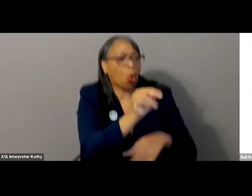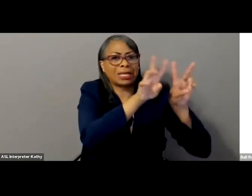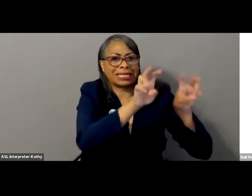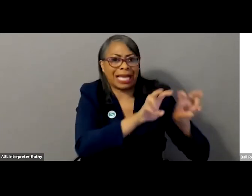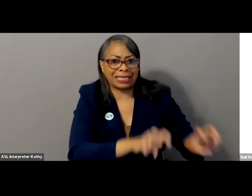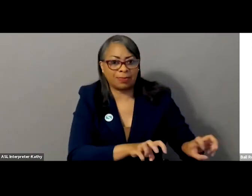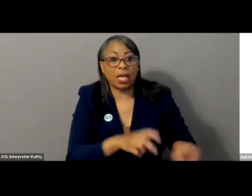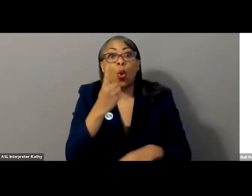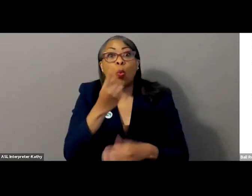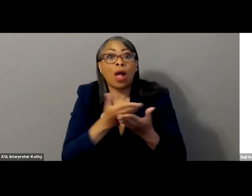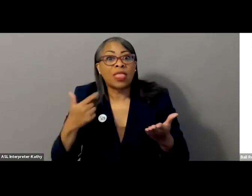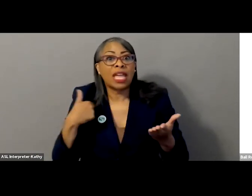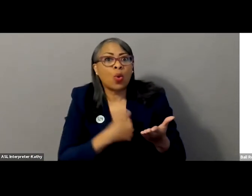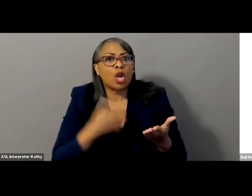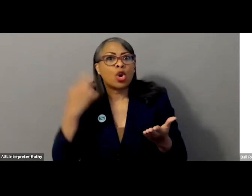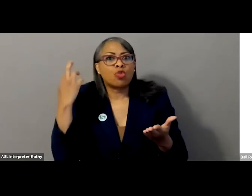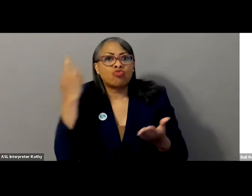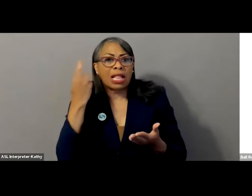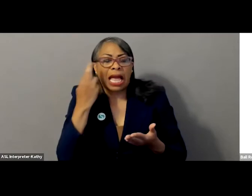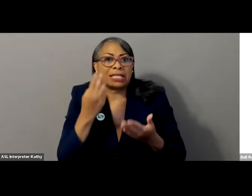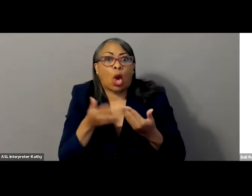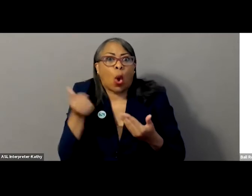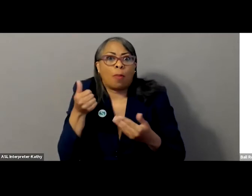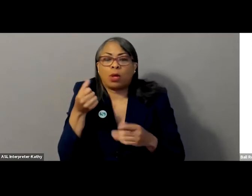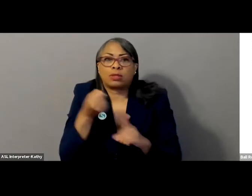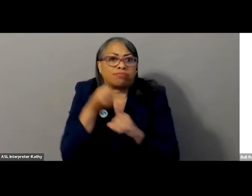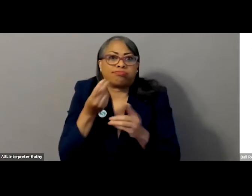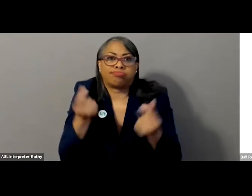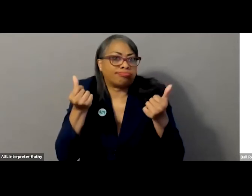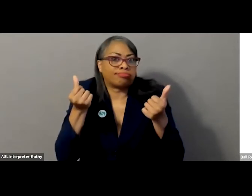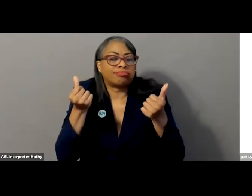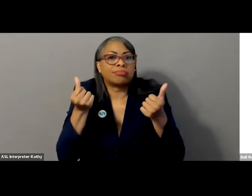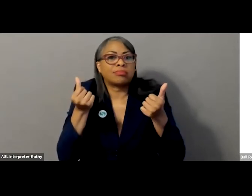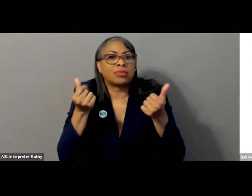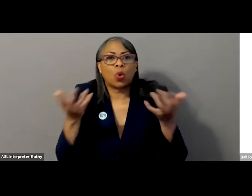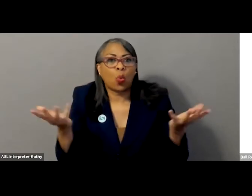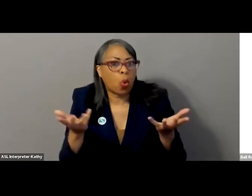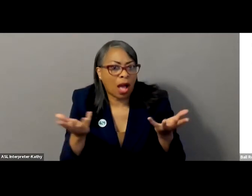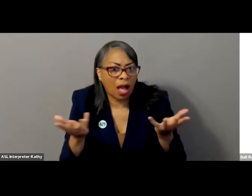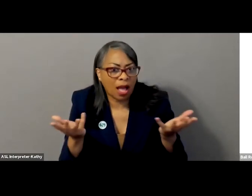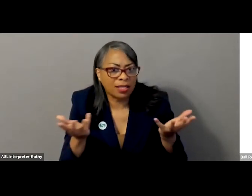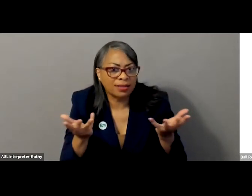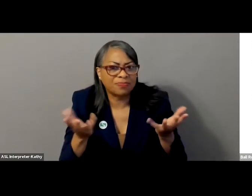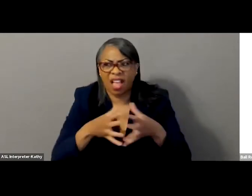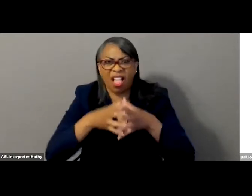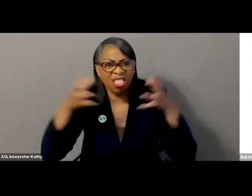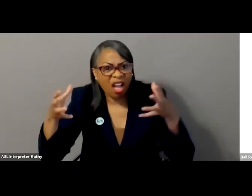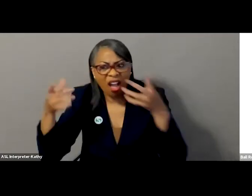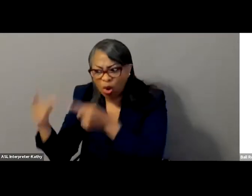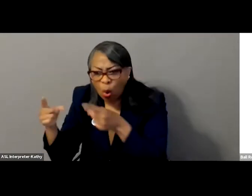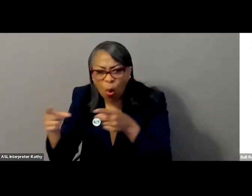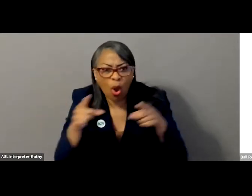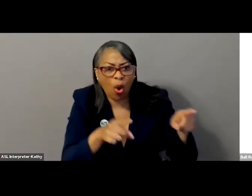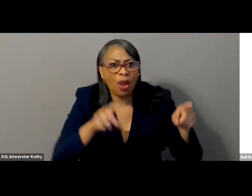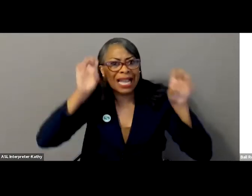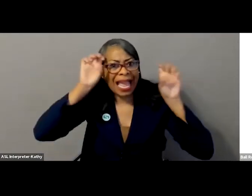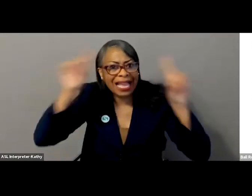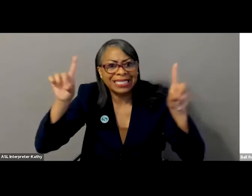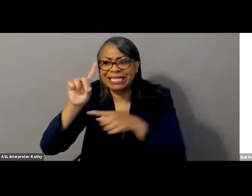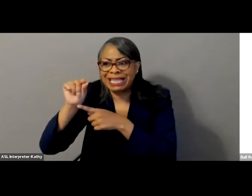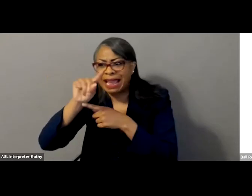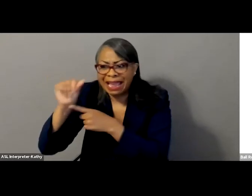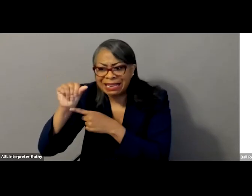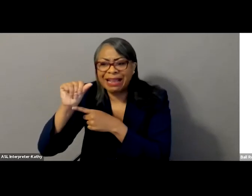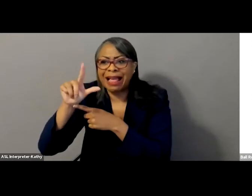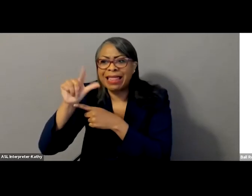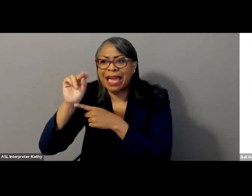One of the things that we realized almost immediately is that there was a lot going on. The education data